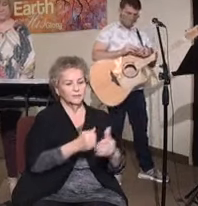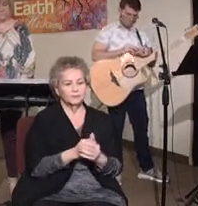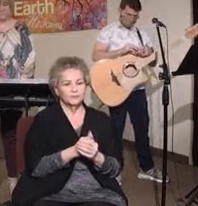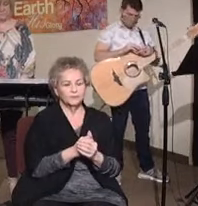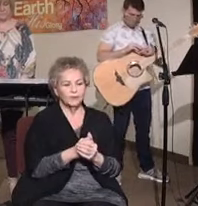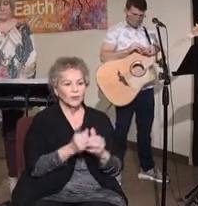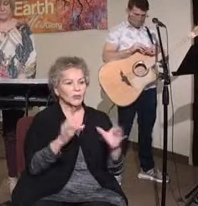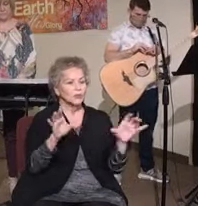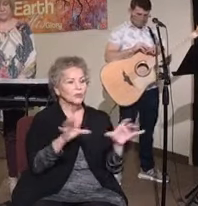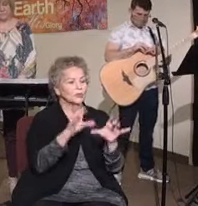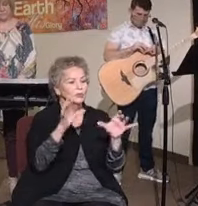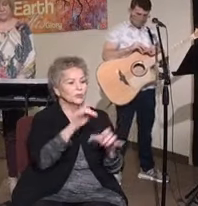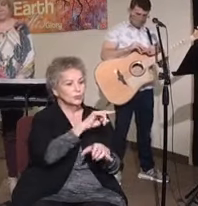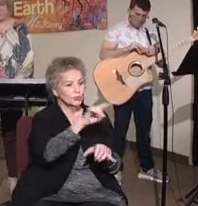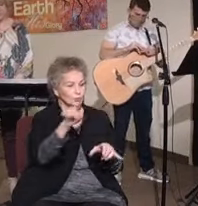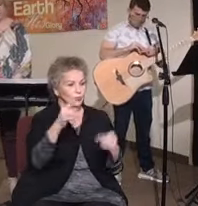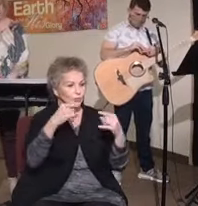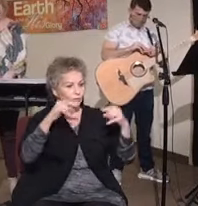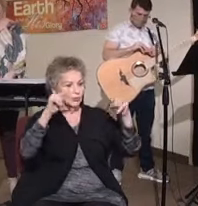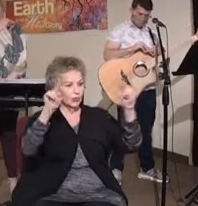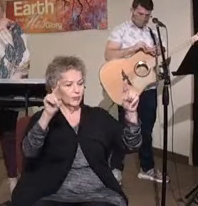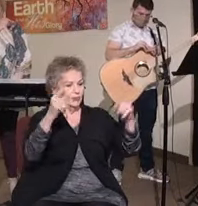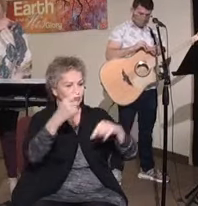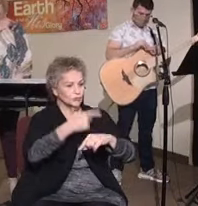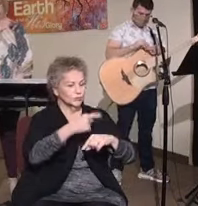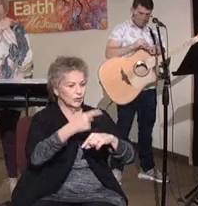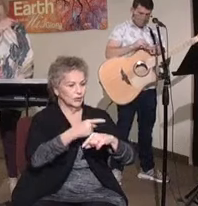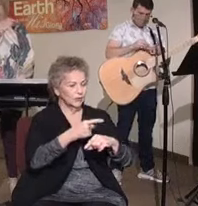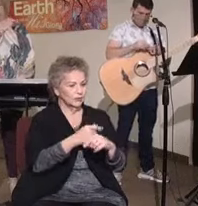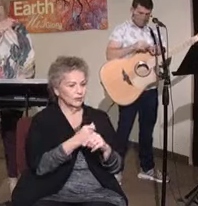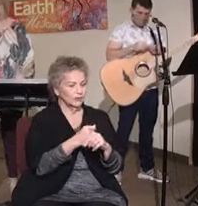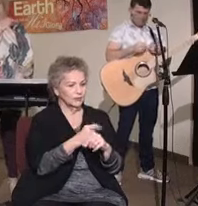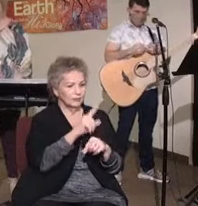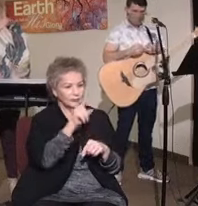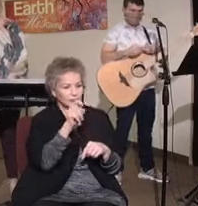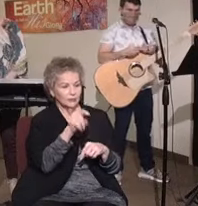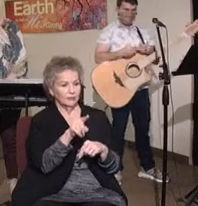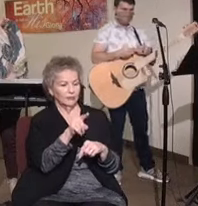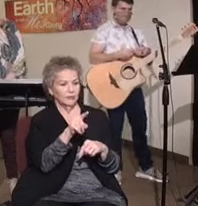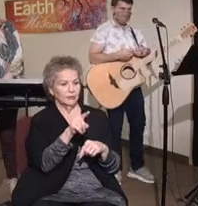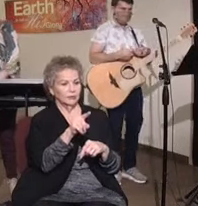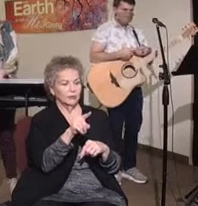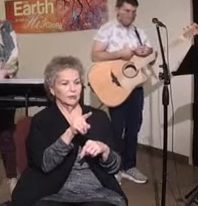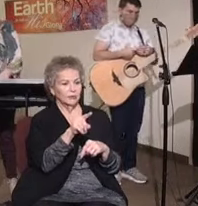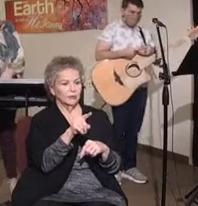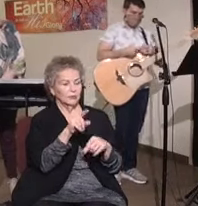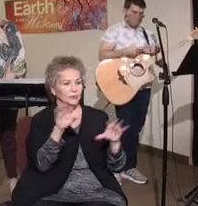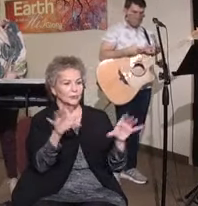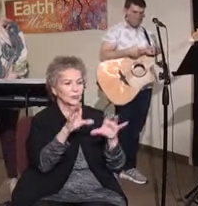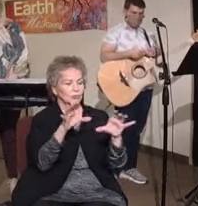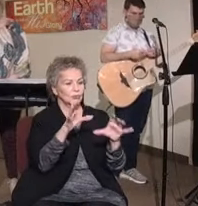Do you proclaim that today for you? Do you claim the healing